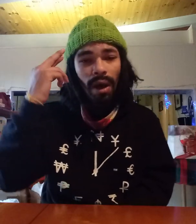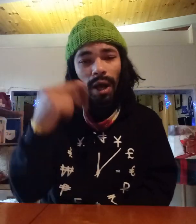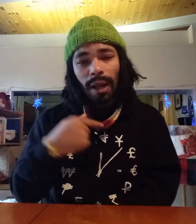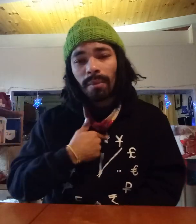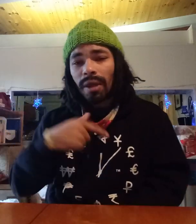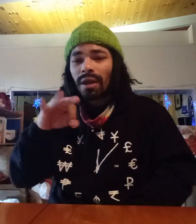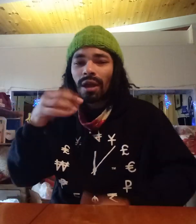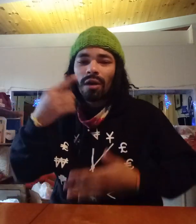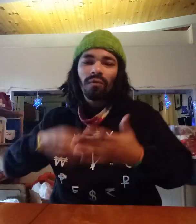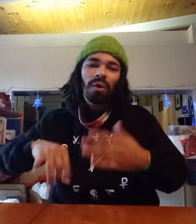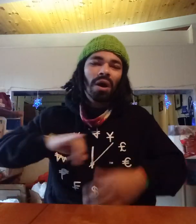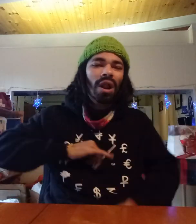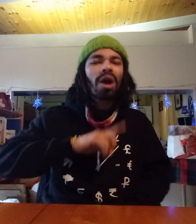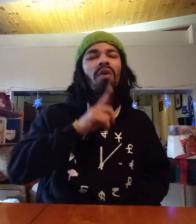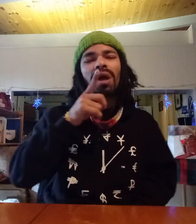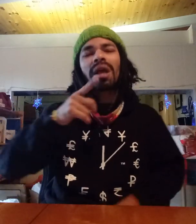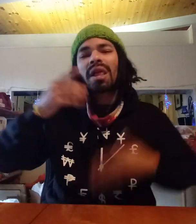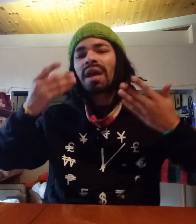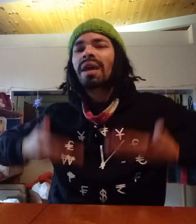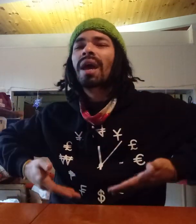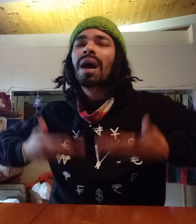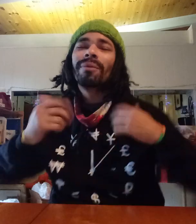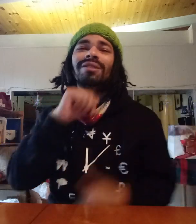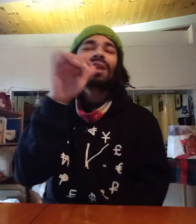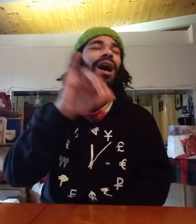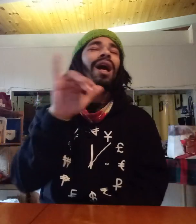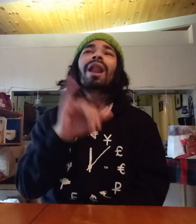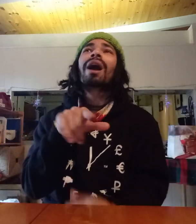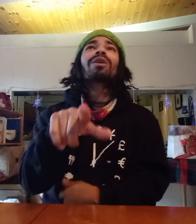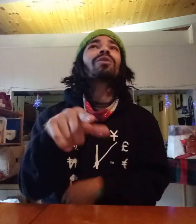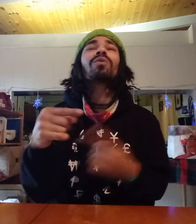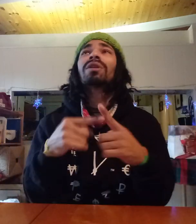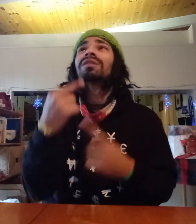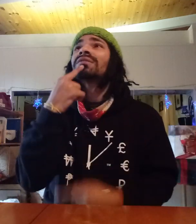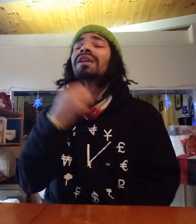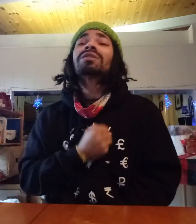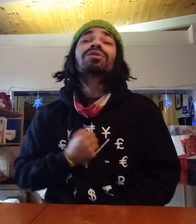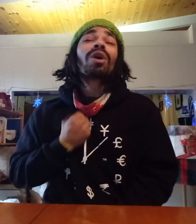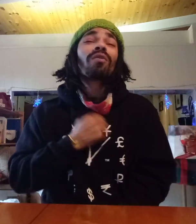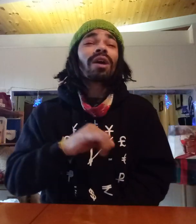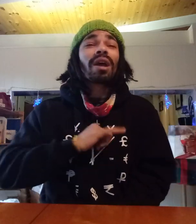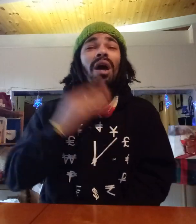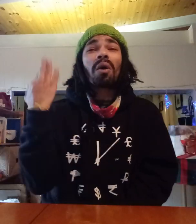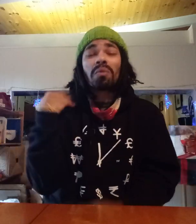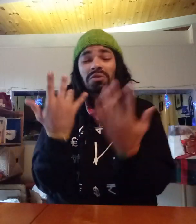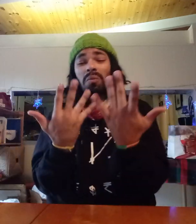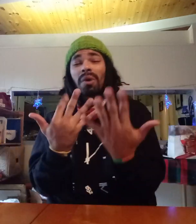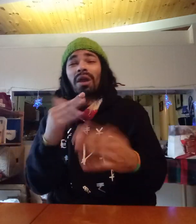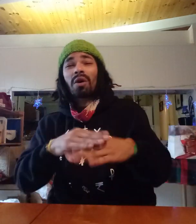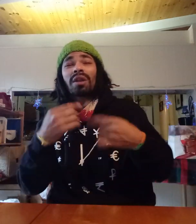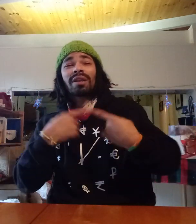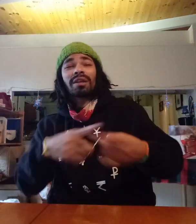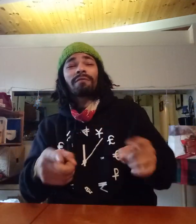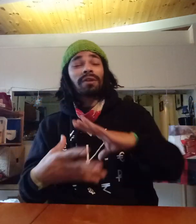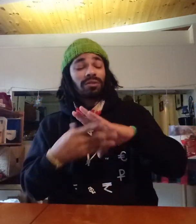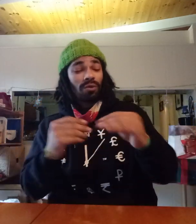remind me of what I really am. It's not like you say sorry. I was reading a different